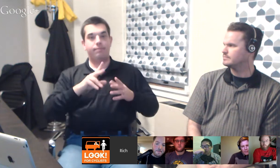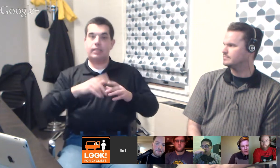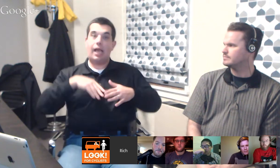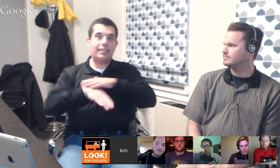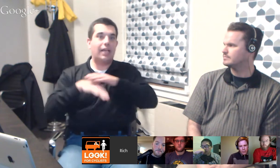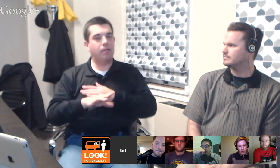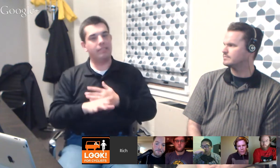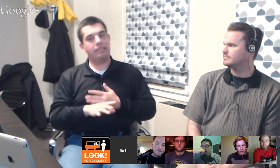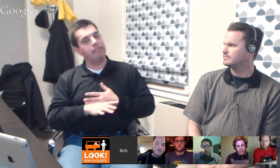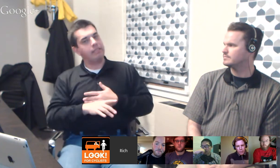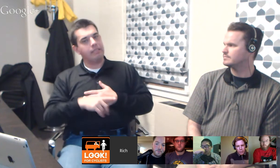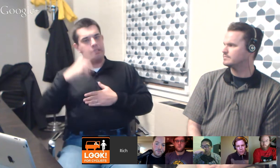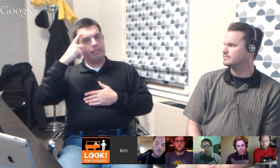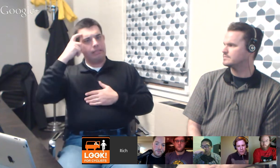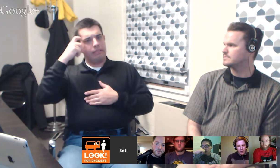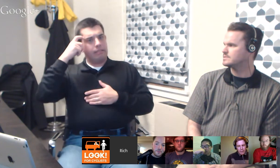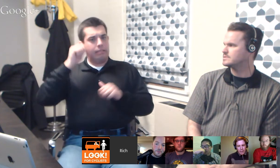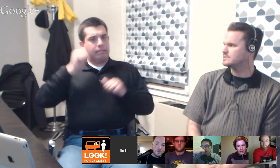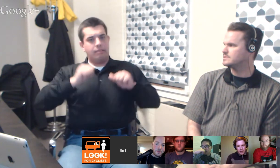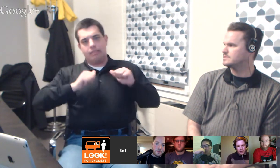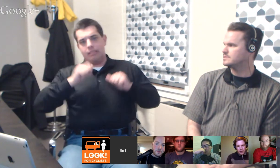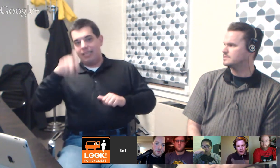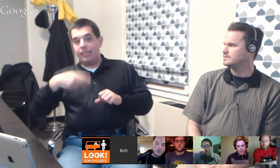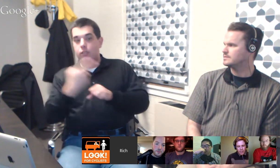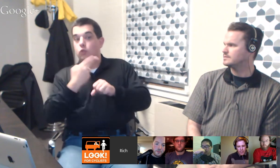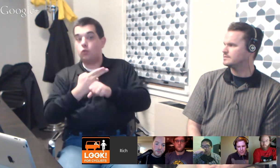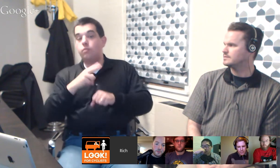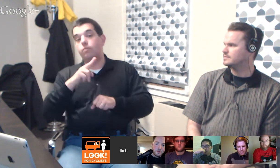salt because you really need to do usability testing.